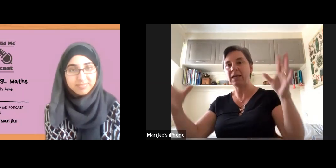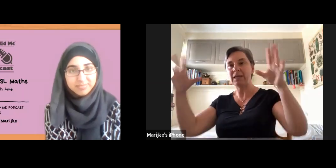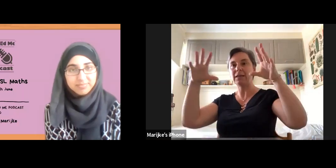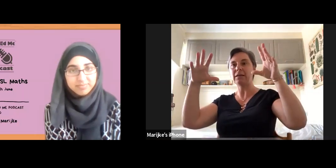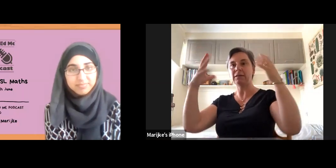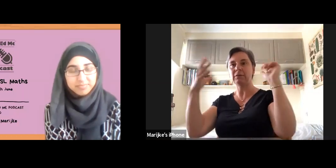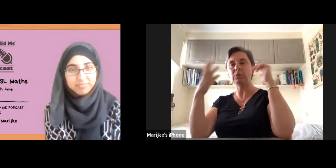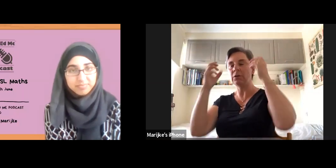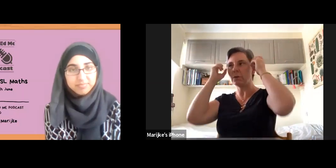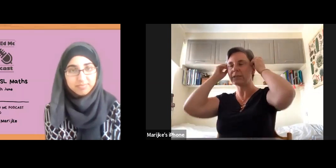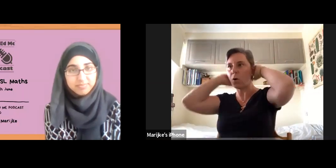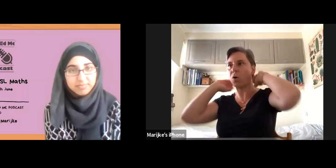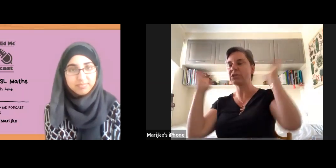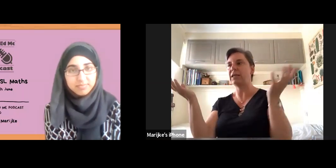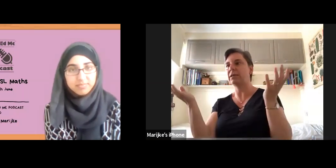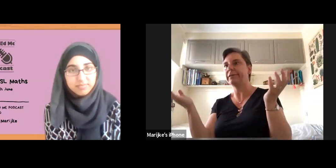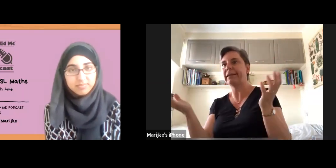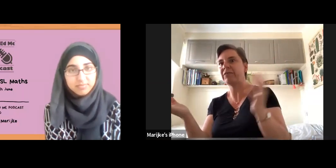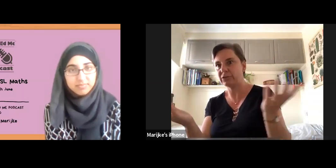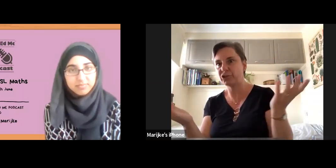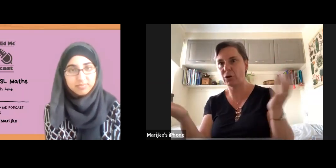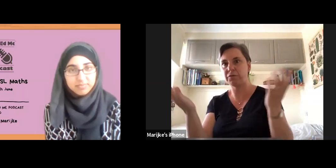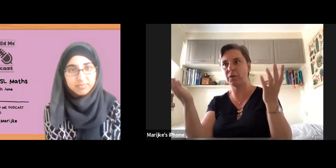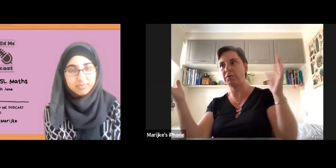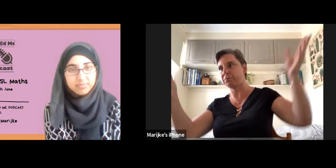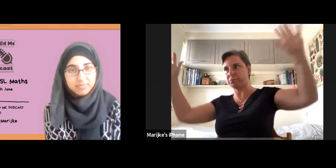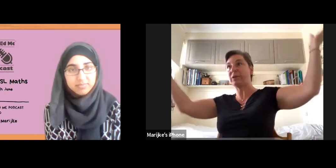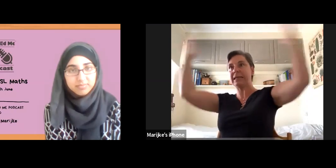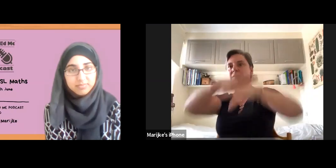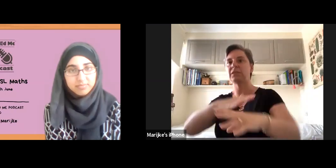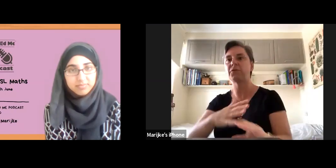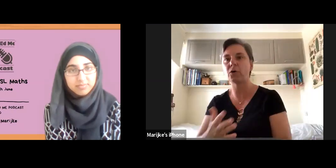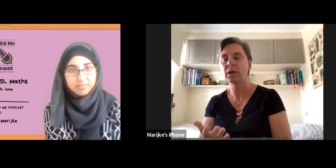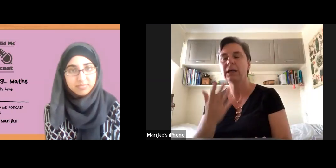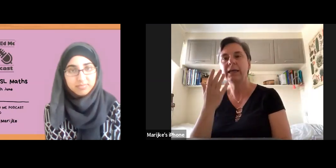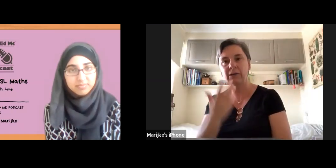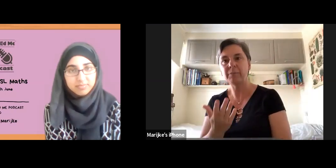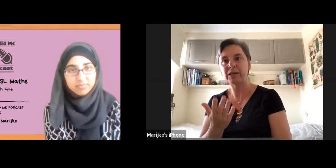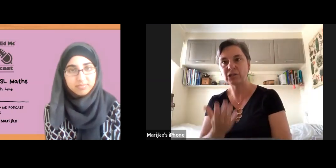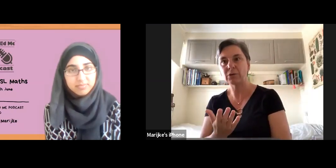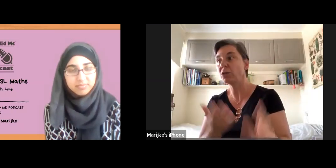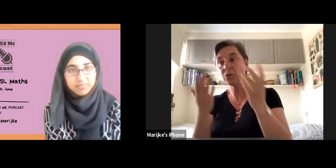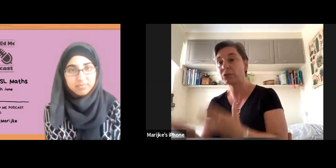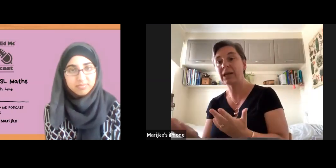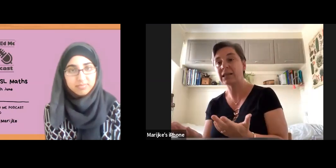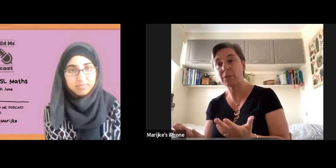me, is causing an avalanche of reasons for hearing impaired children not to get their